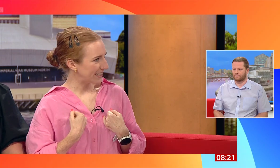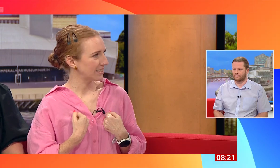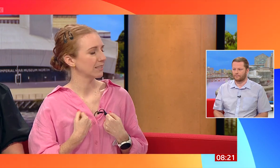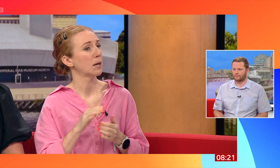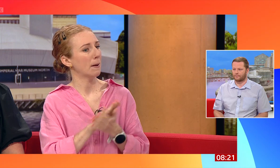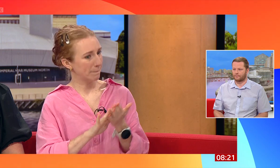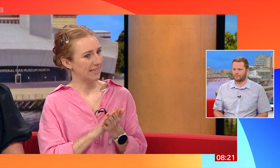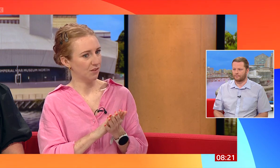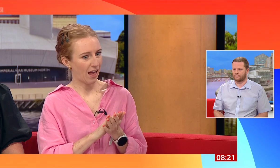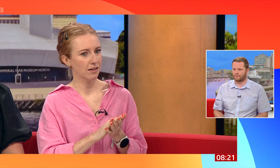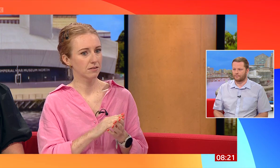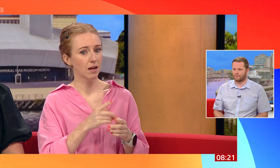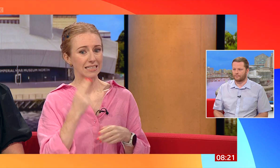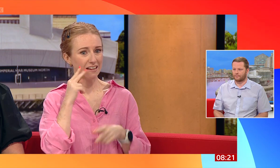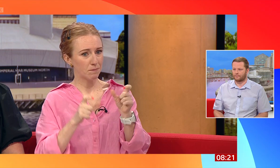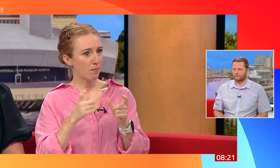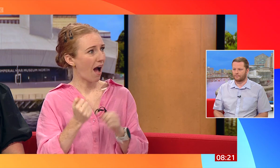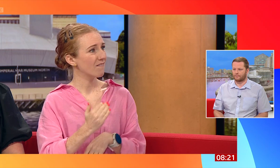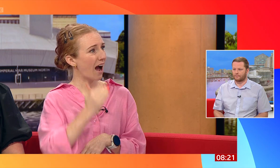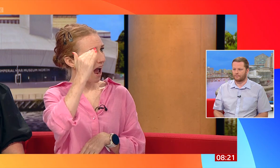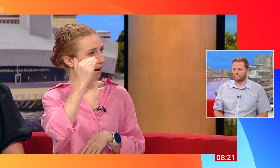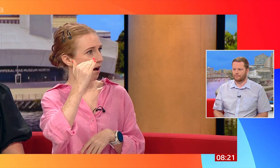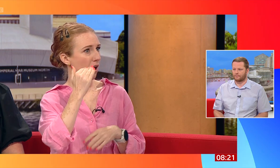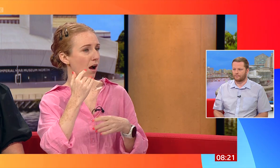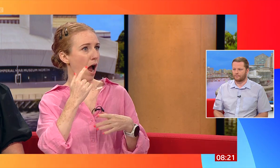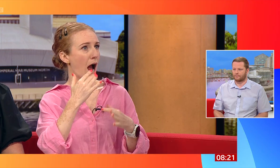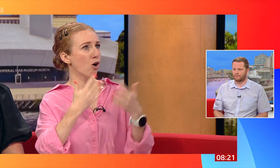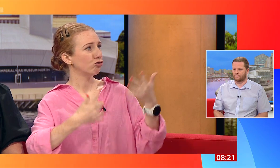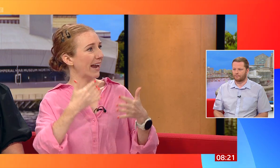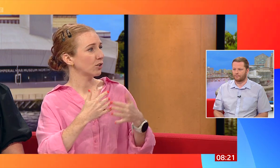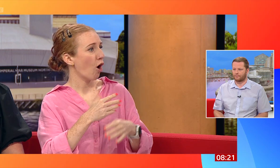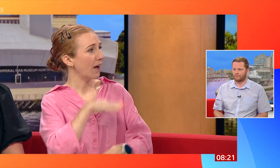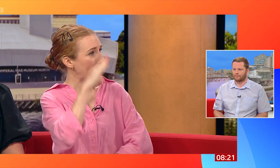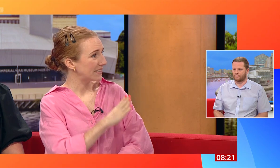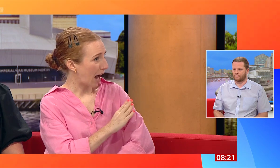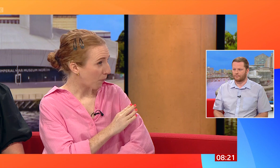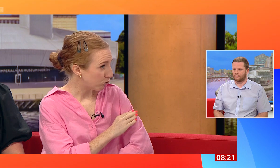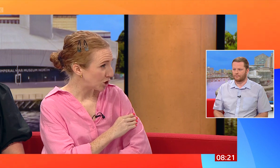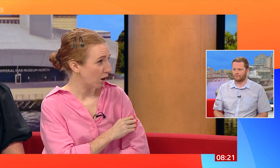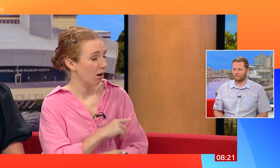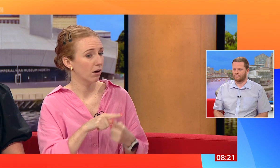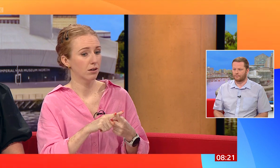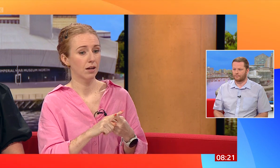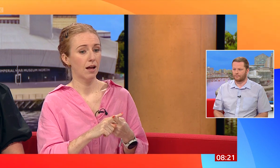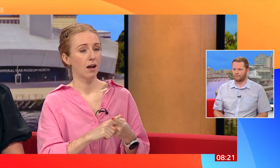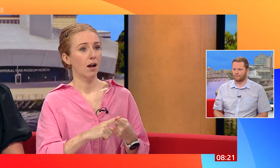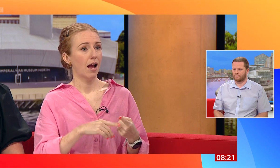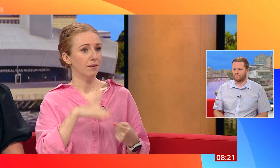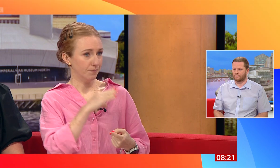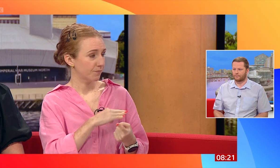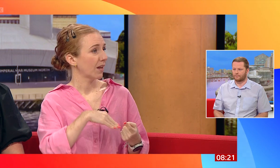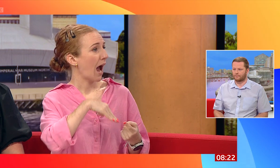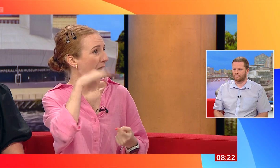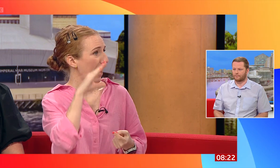can't understand what their conditions are. So that deaf person has a higher rate of things like high